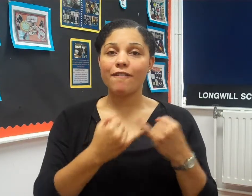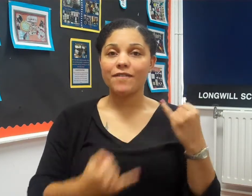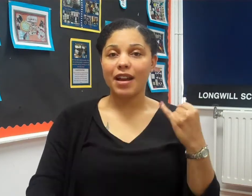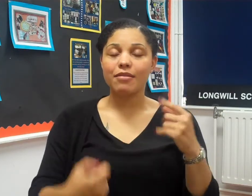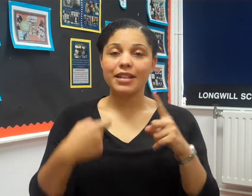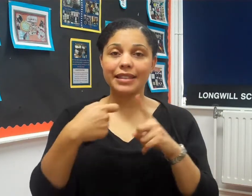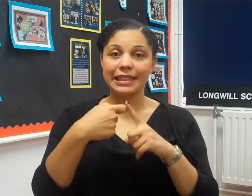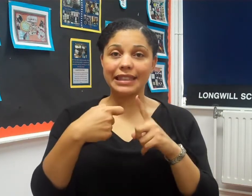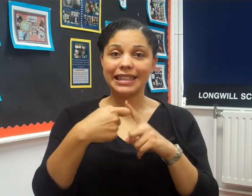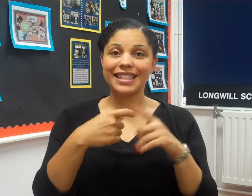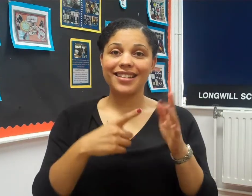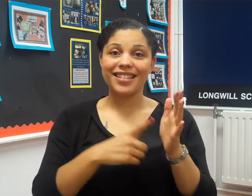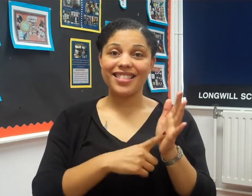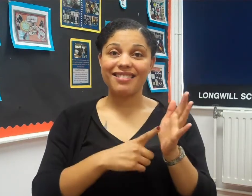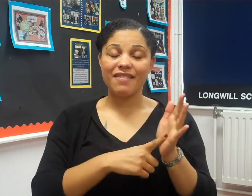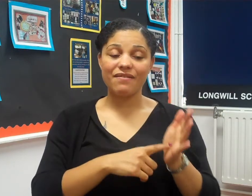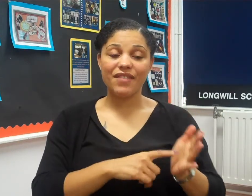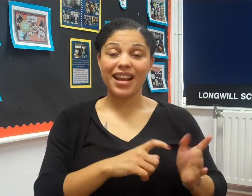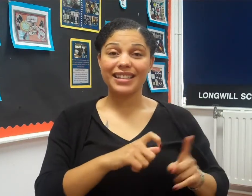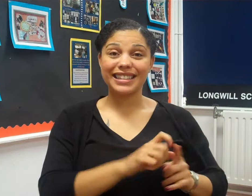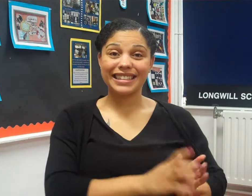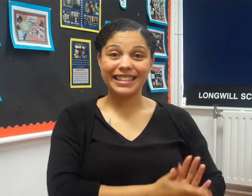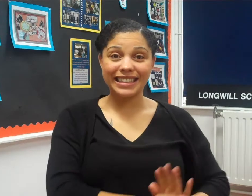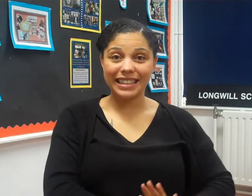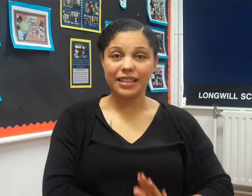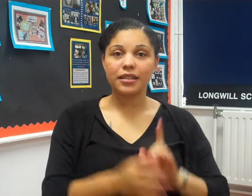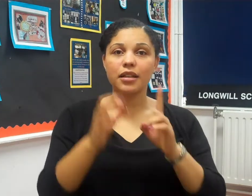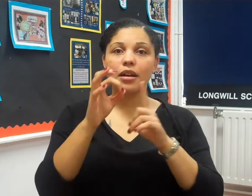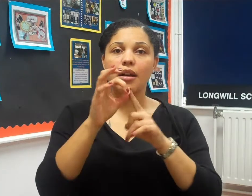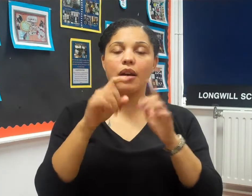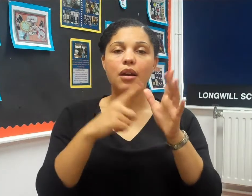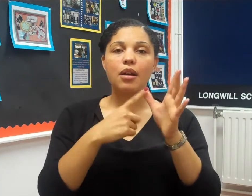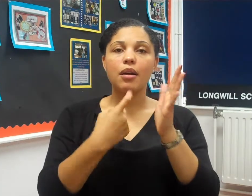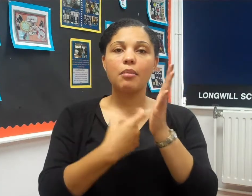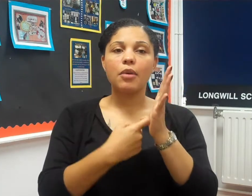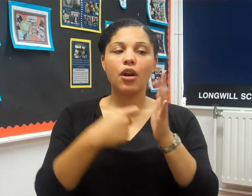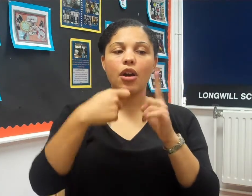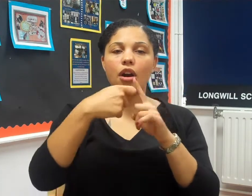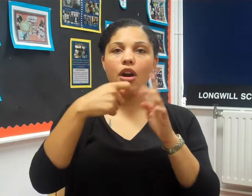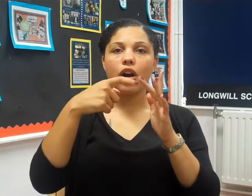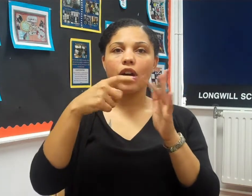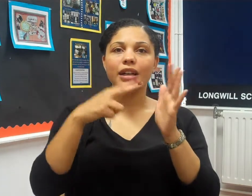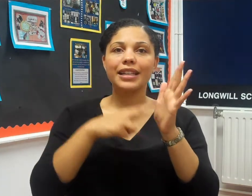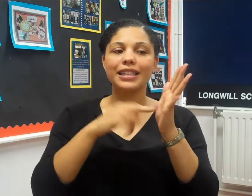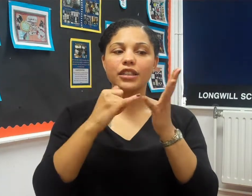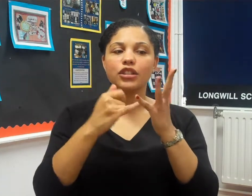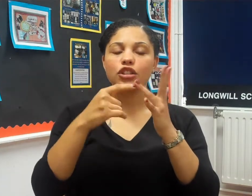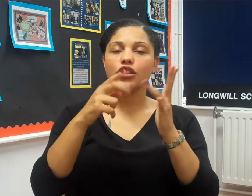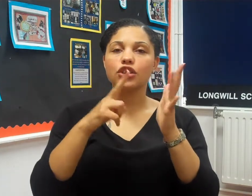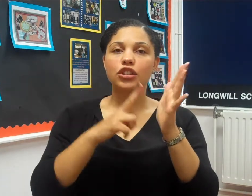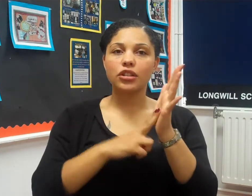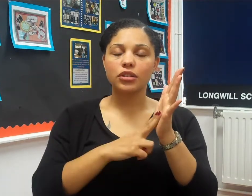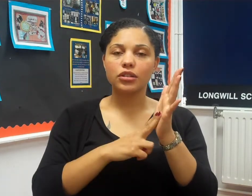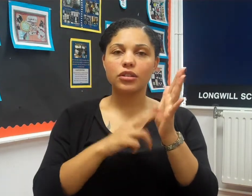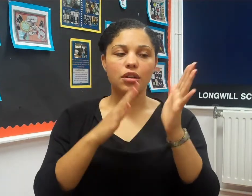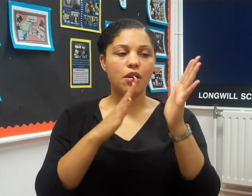obstructive pulmonary disease, heart failure, kidney and liver disease, Parkinson's, motor neurone disease,